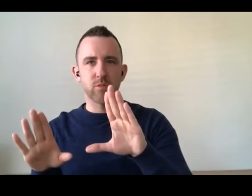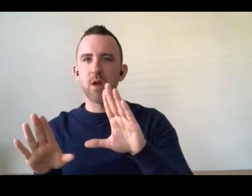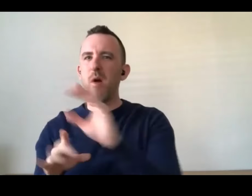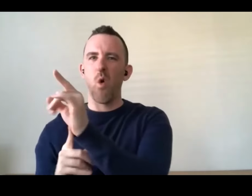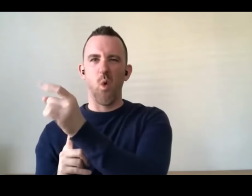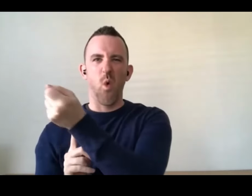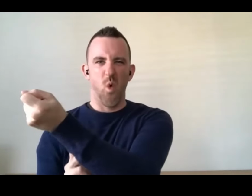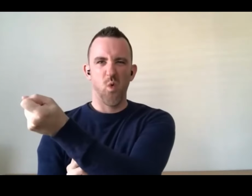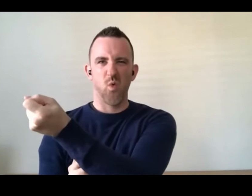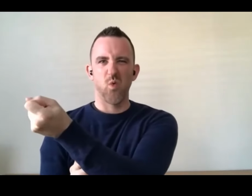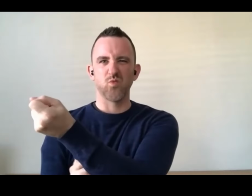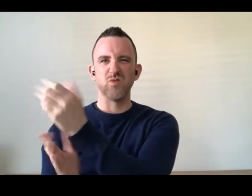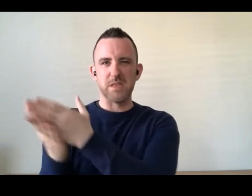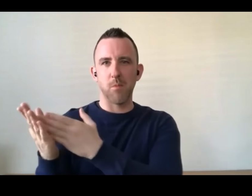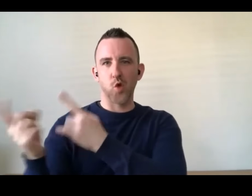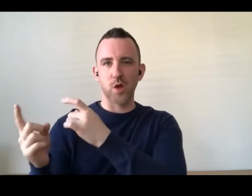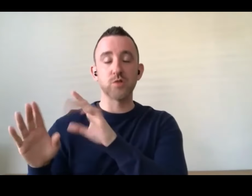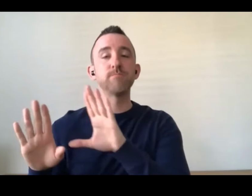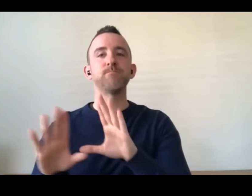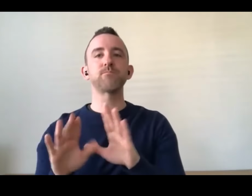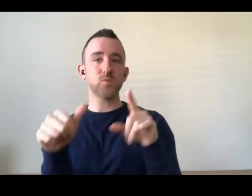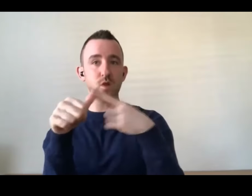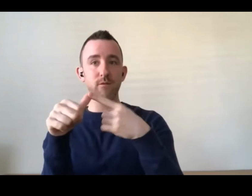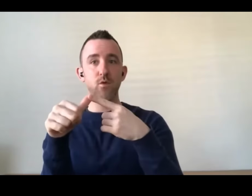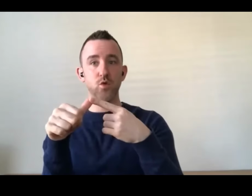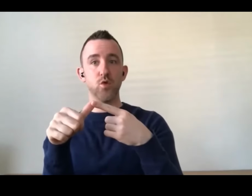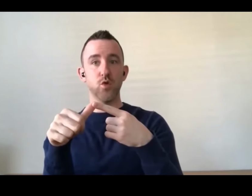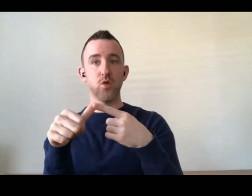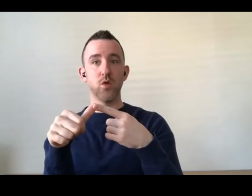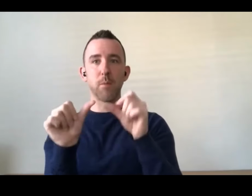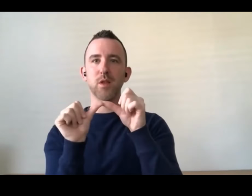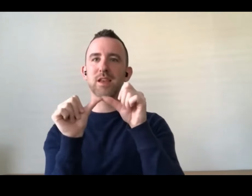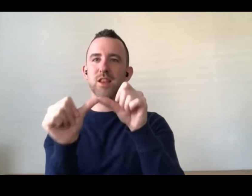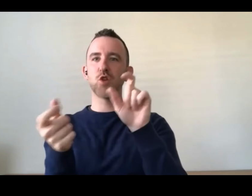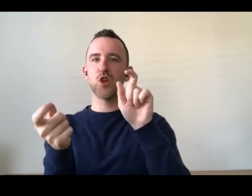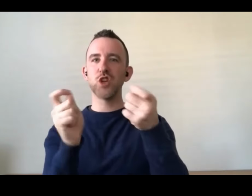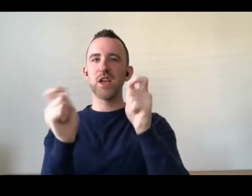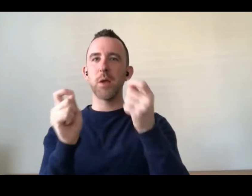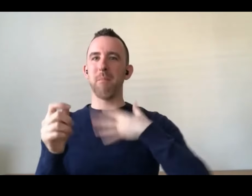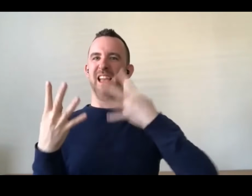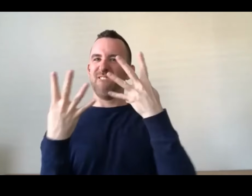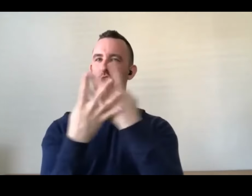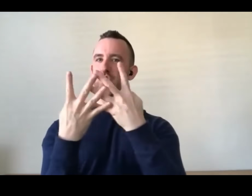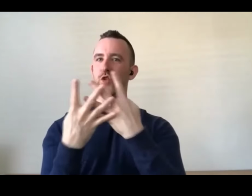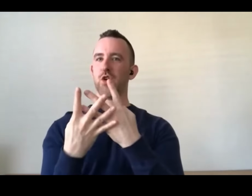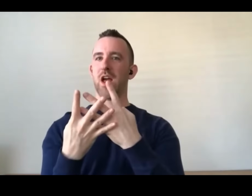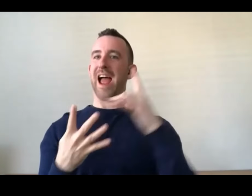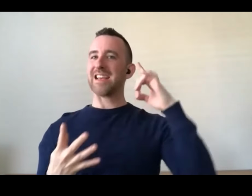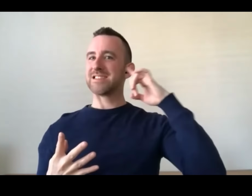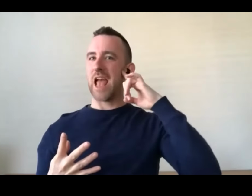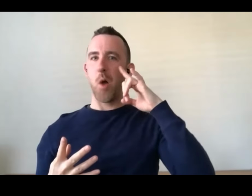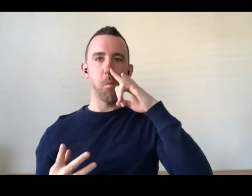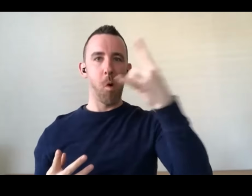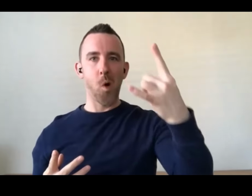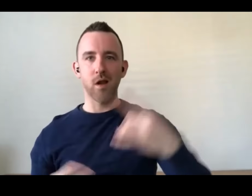moment. But first, I'm gonna go ahead and continue to change my filter for no reason other than I sound boring.